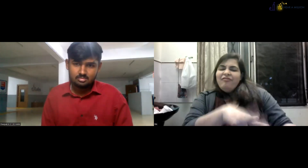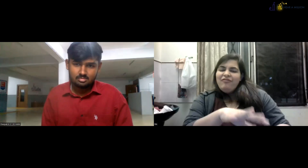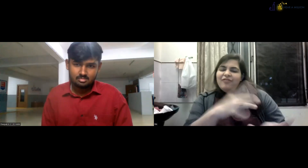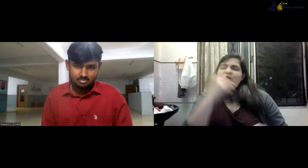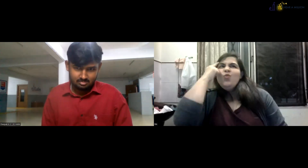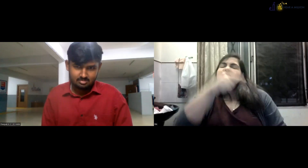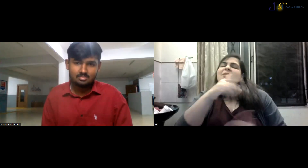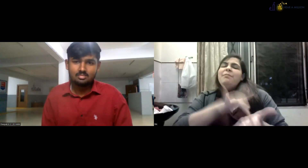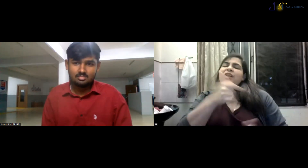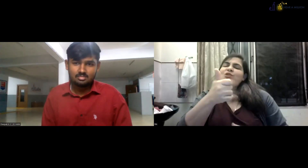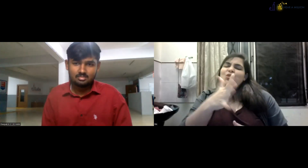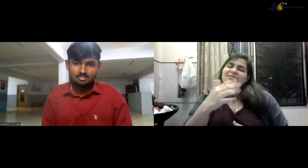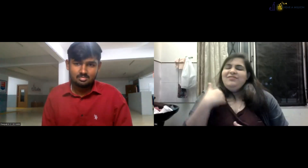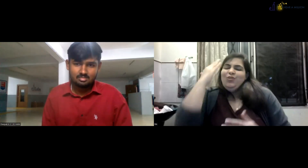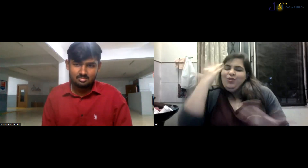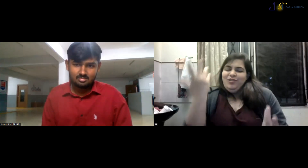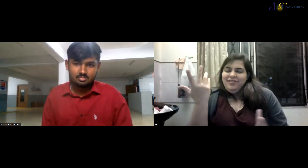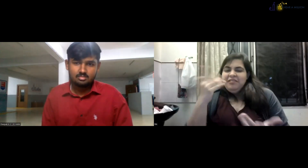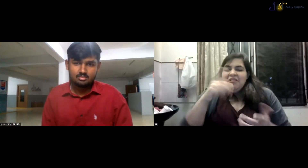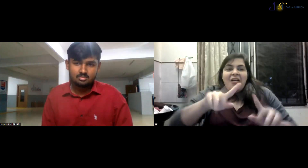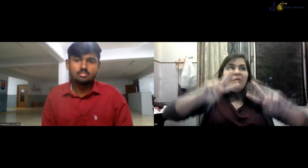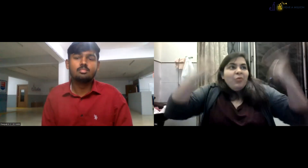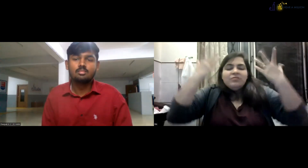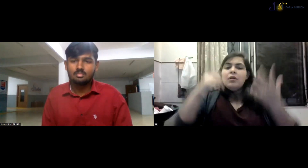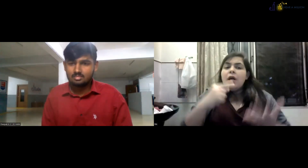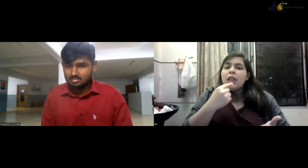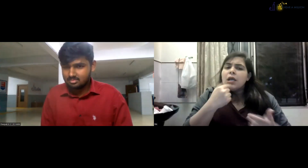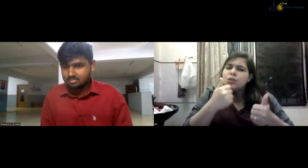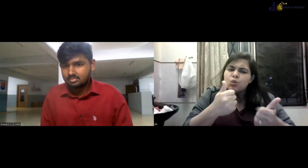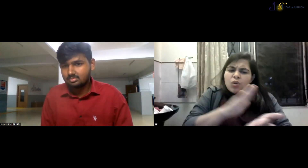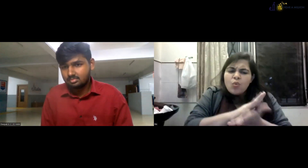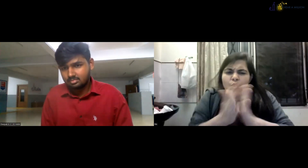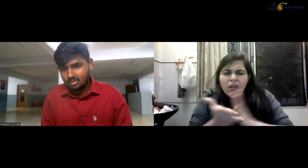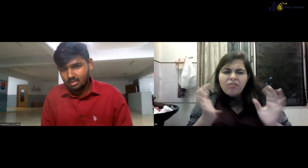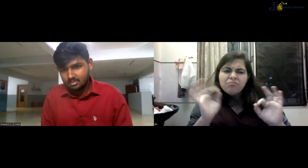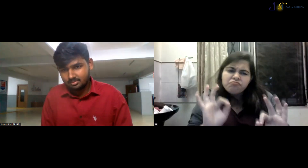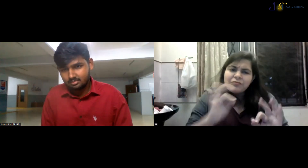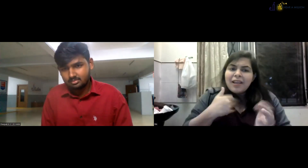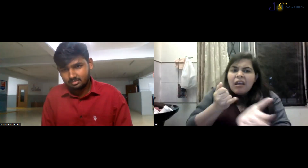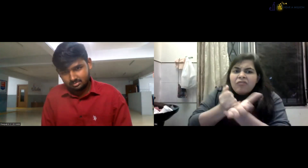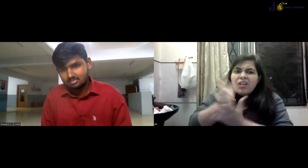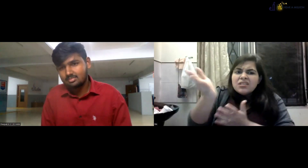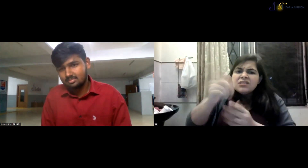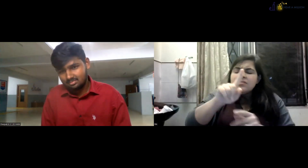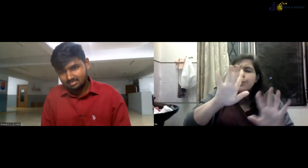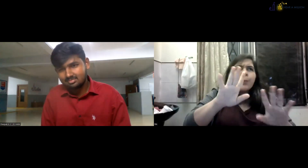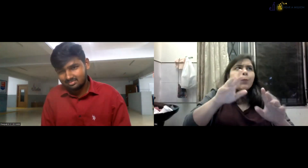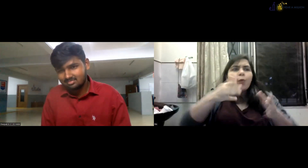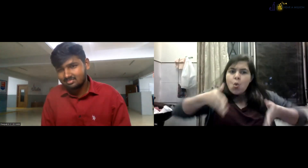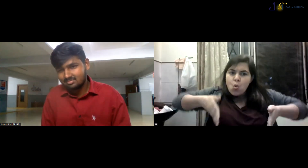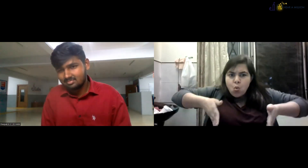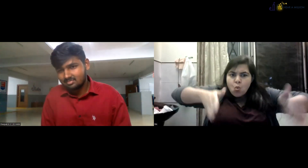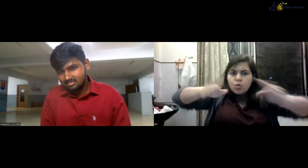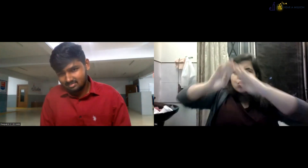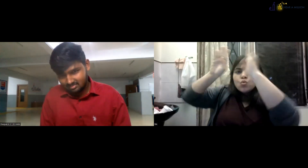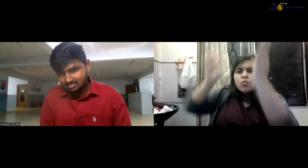With the taste only, that's all you get to know. If the food is spicy, the cuisine is spicy, if they have a normal